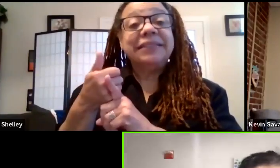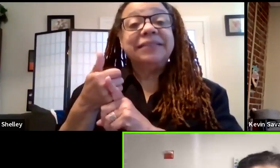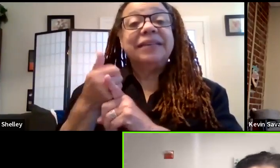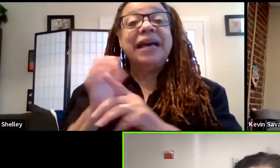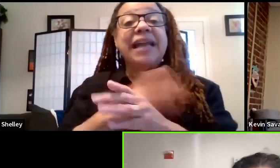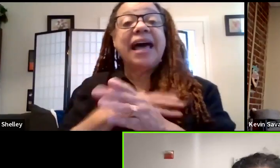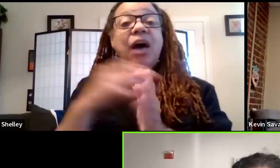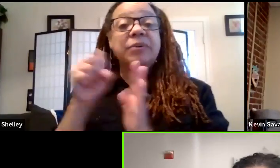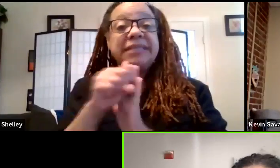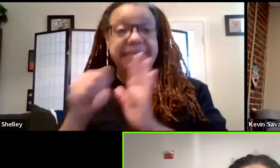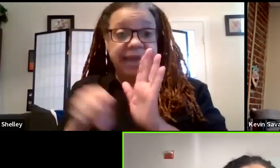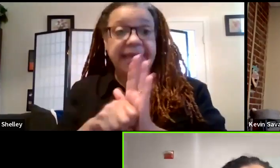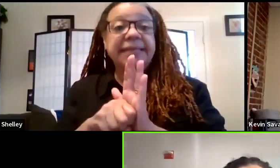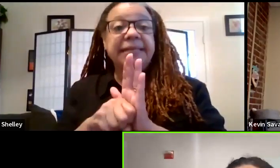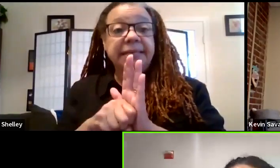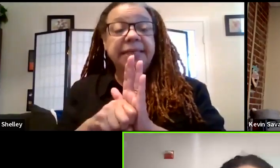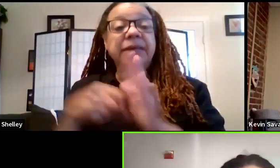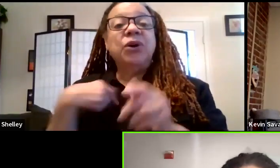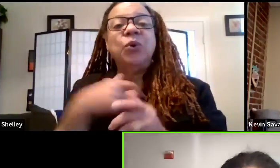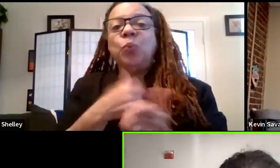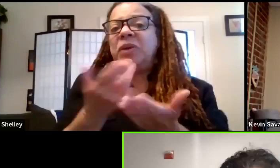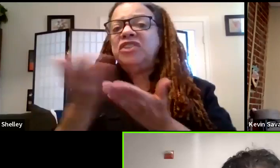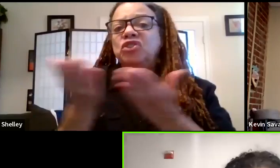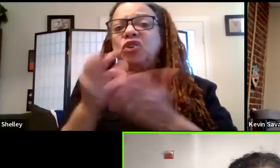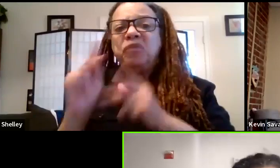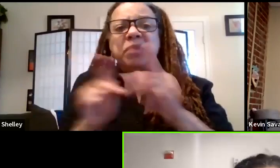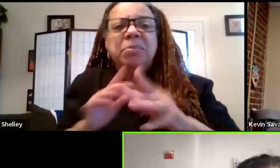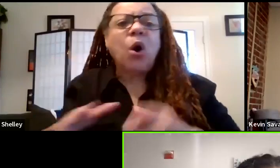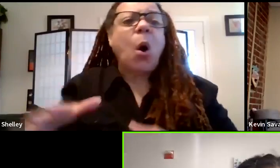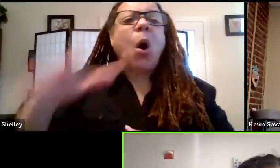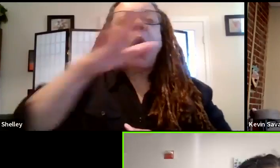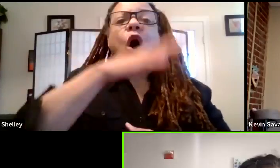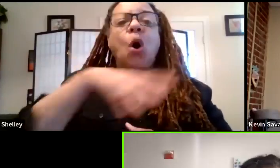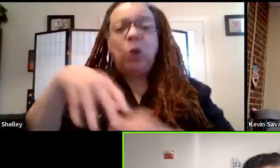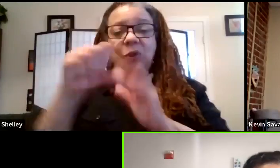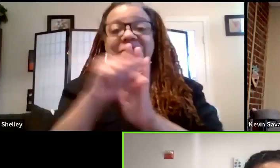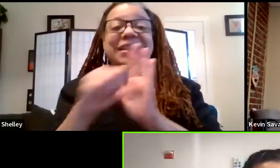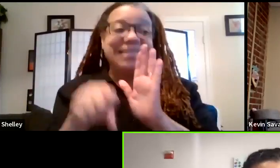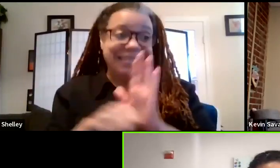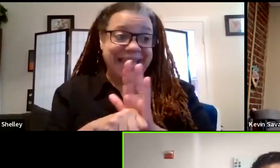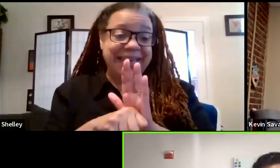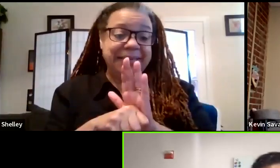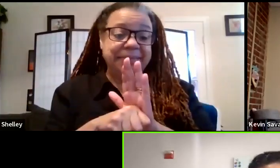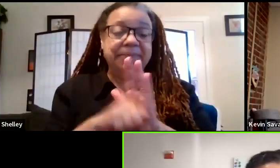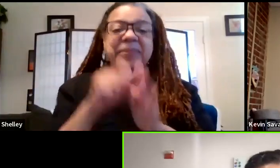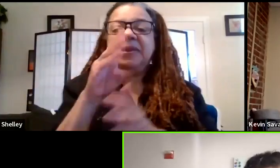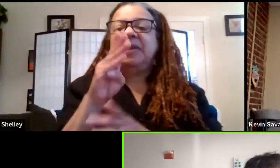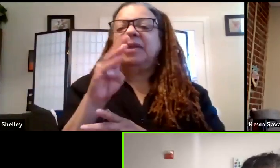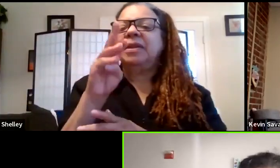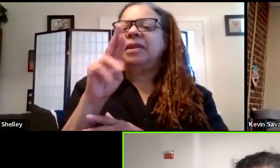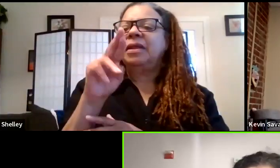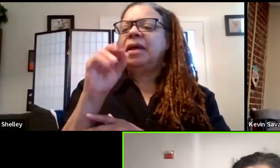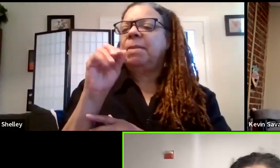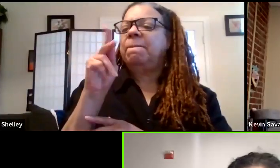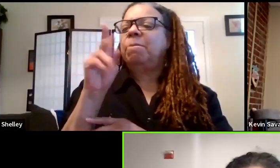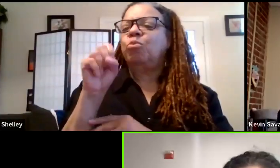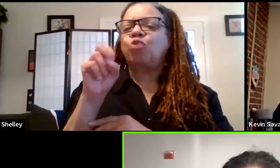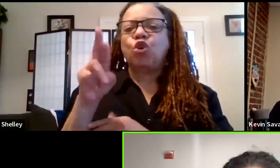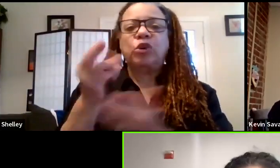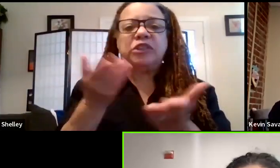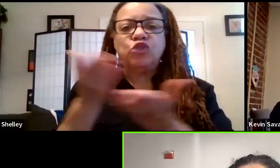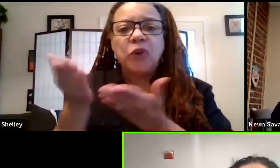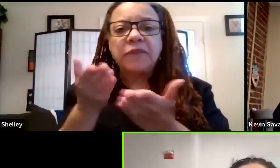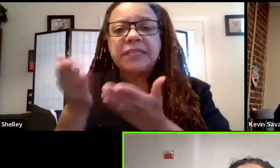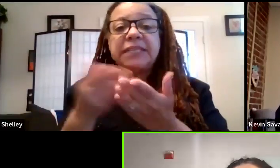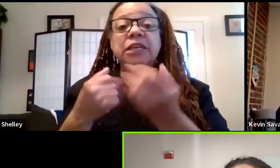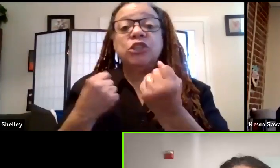state, and we service folks throughout the entire state. Our brokerage services consist of support,